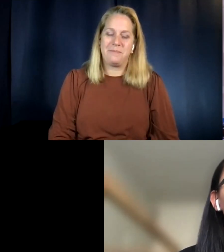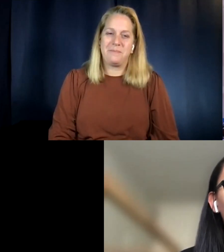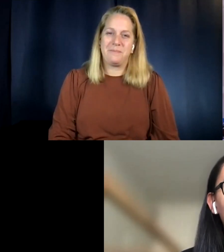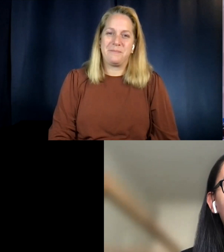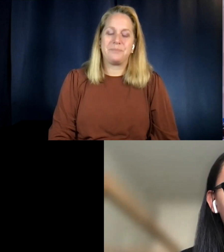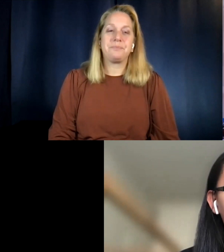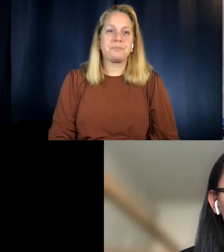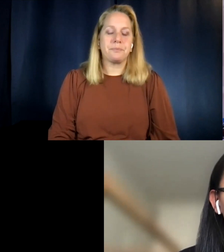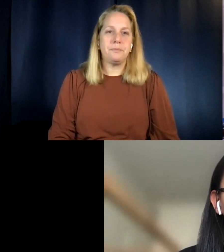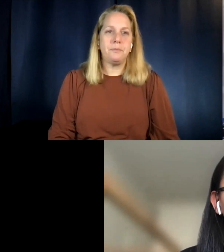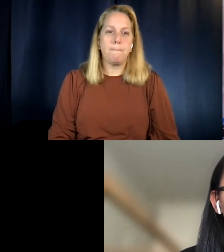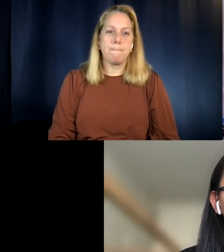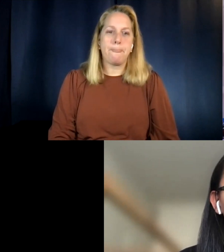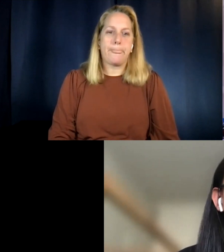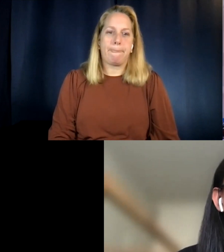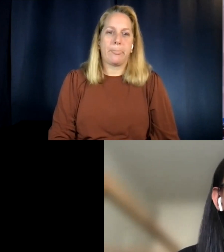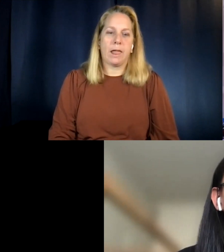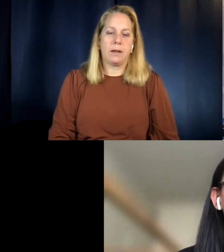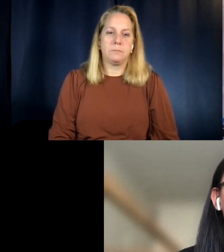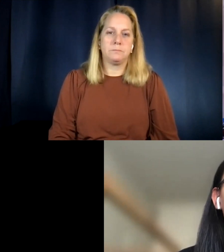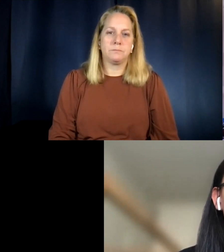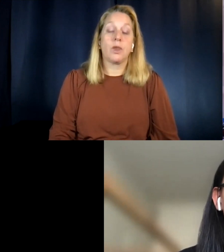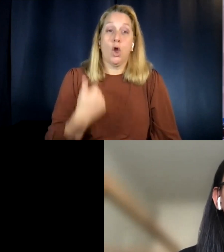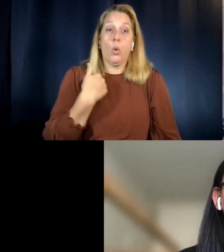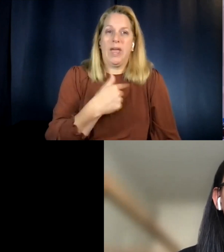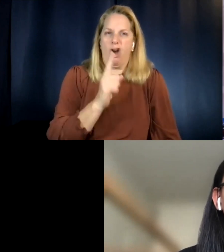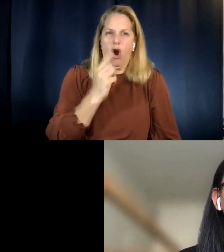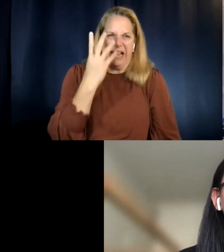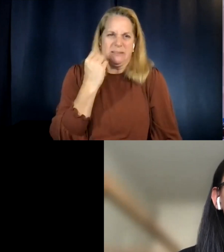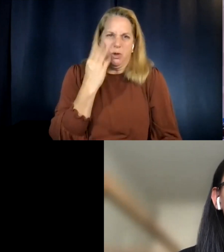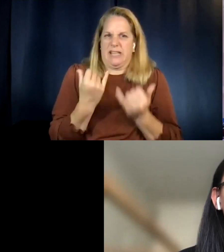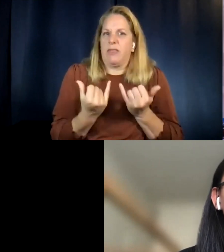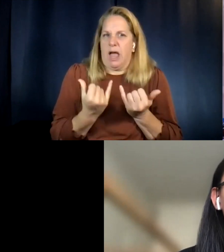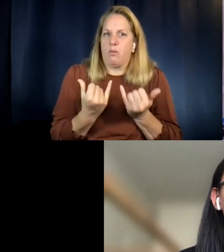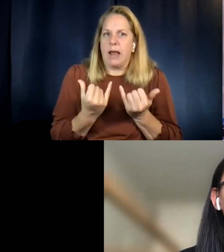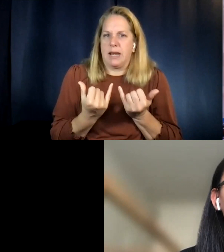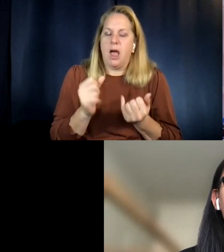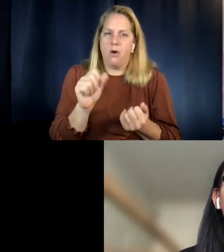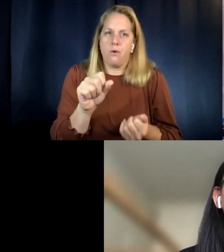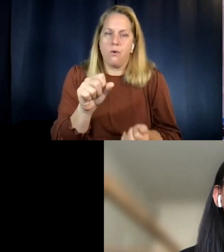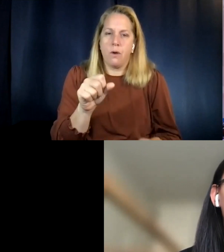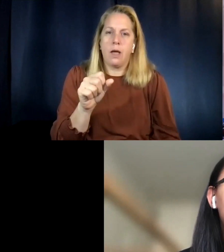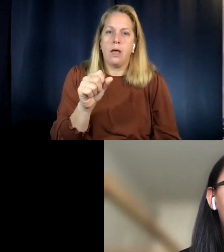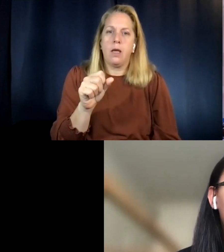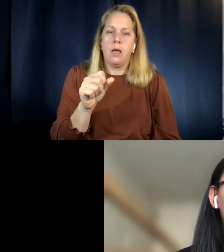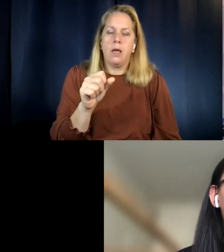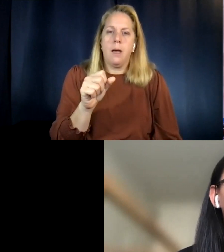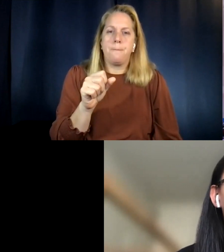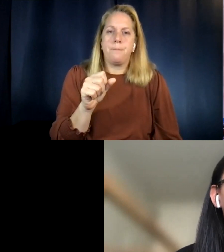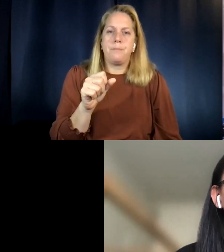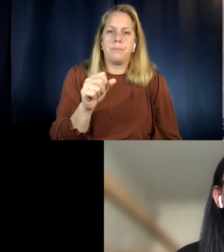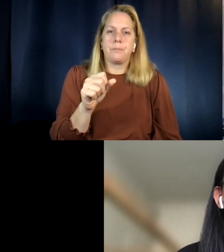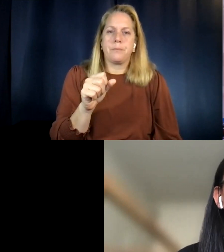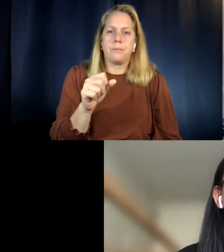Yeah, so we are actually experiencing that right now. I was just,